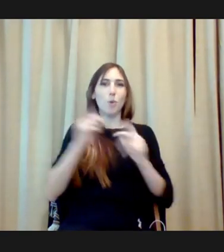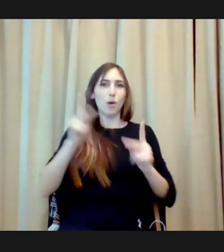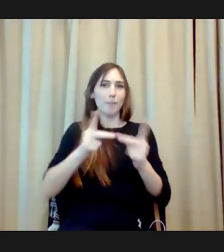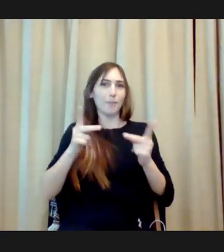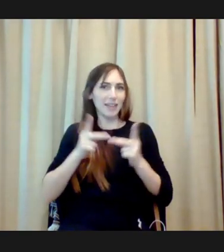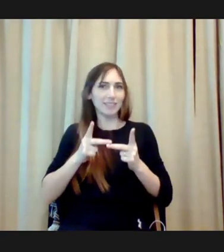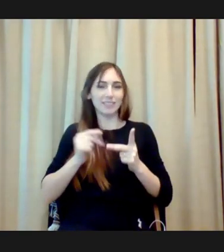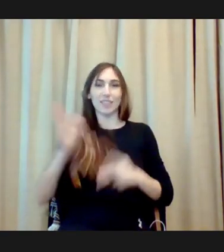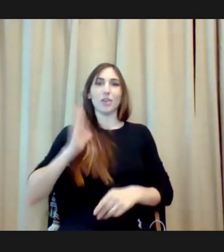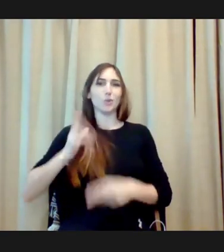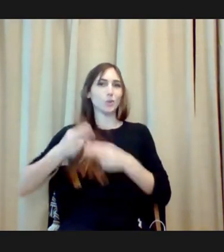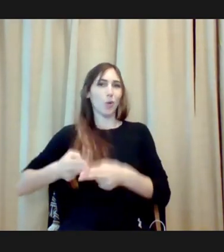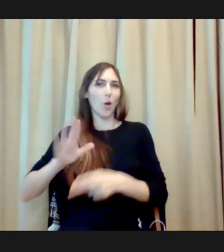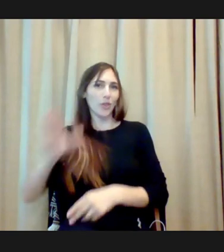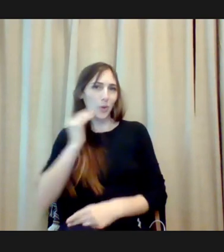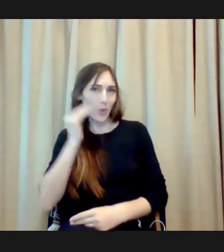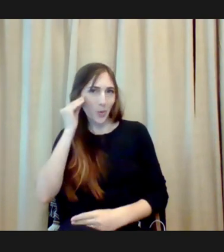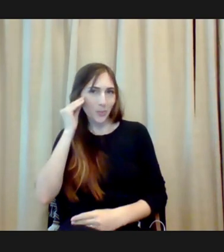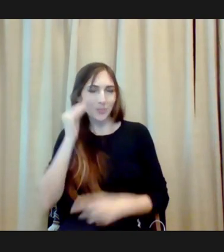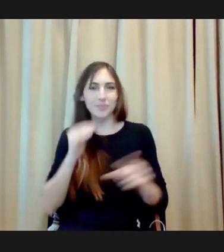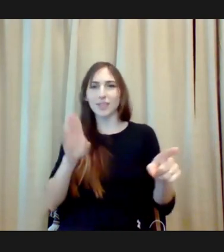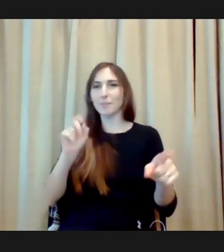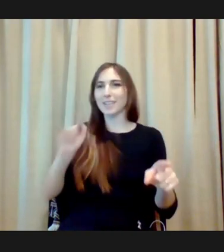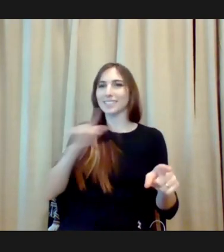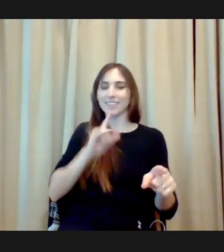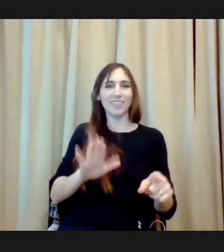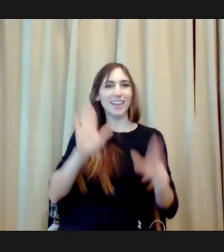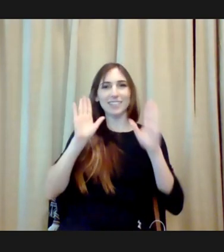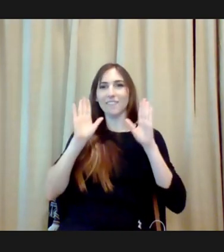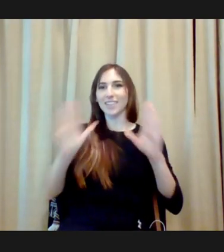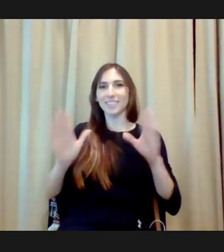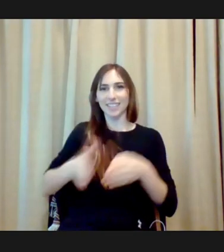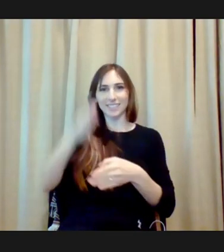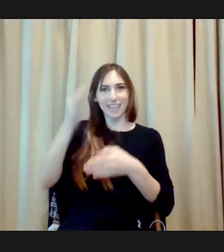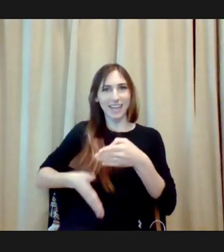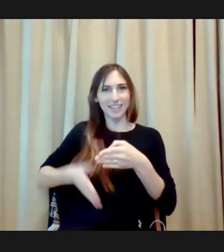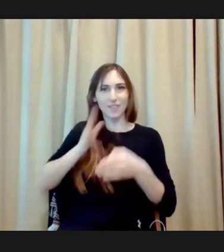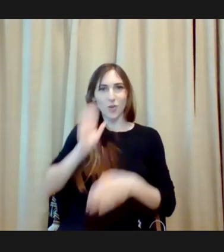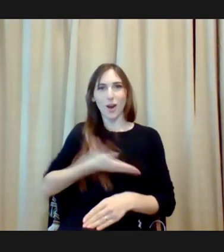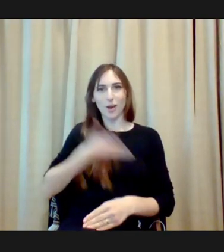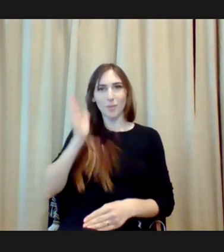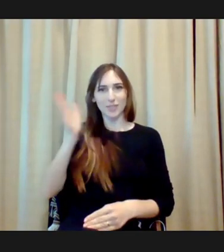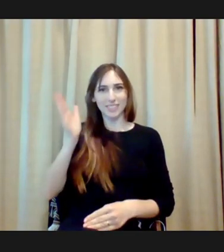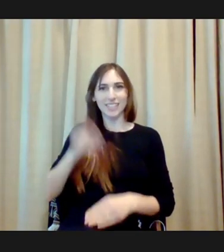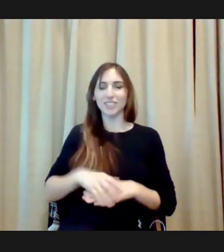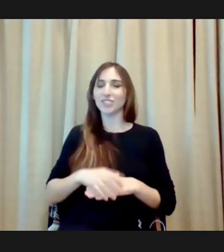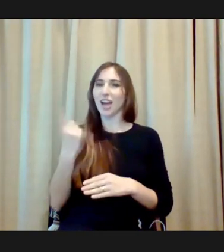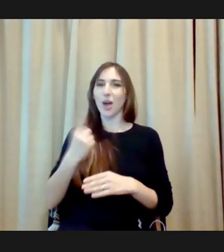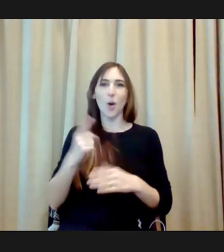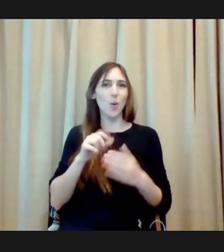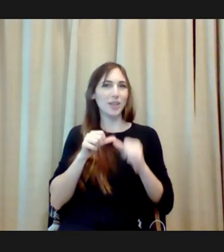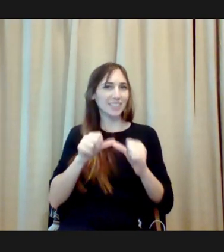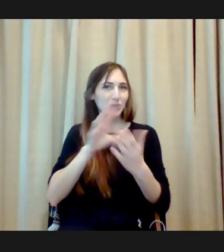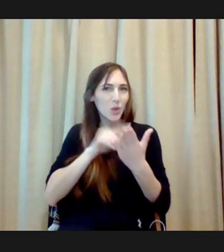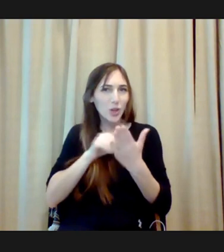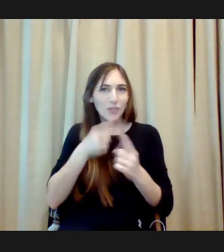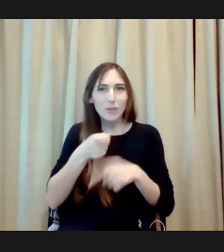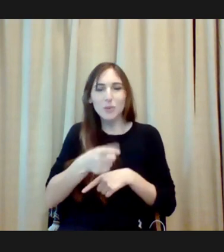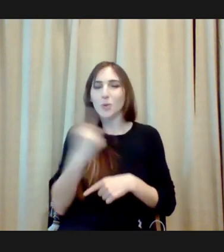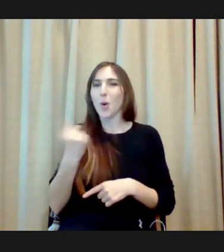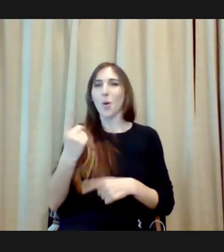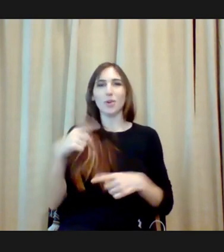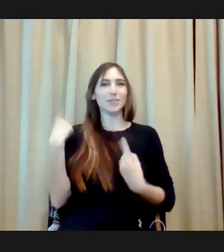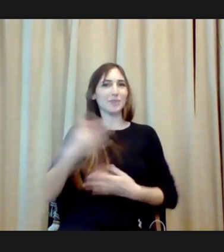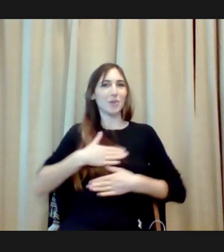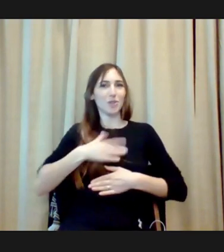home. Well, that is a fantastic ending to this presentation. I always continue to learn from you, and I always appreciate you being a mentor